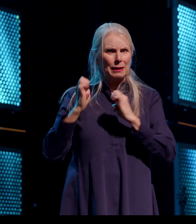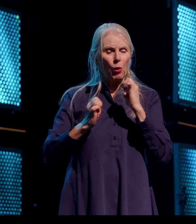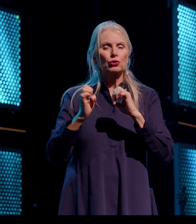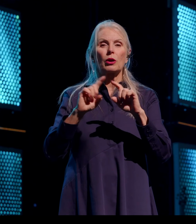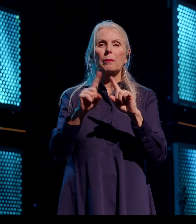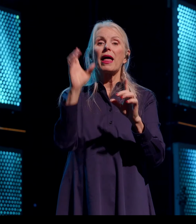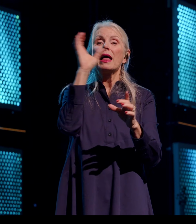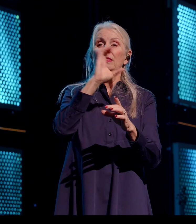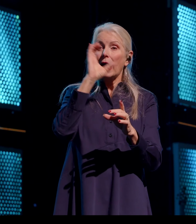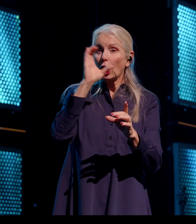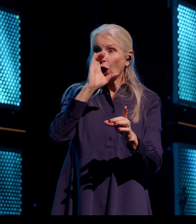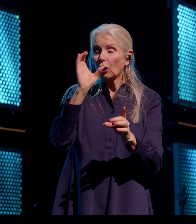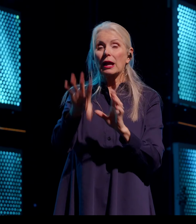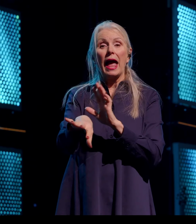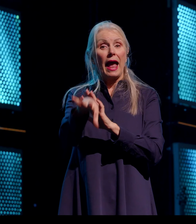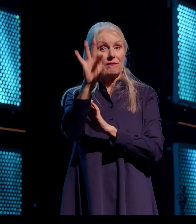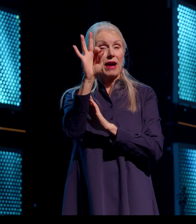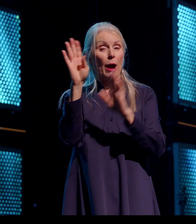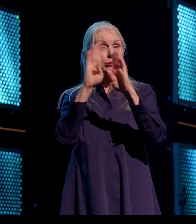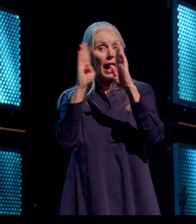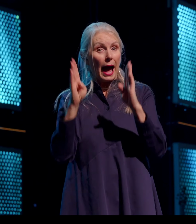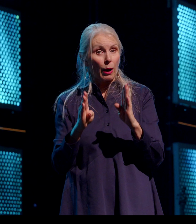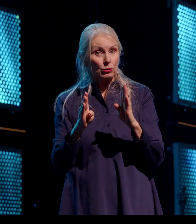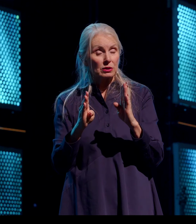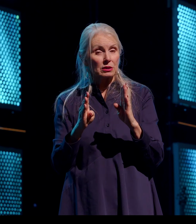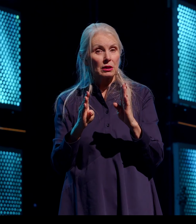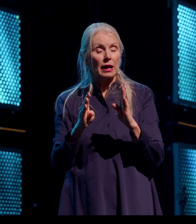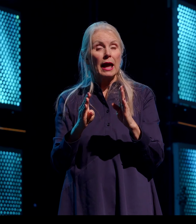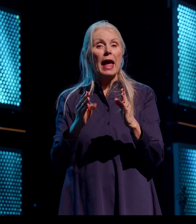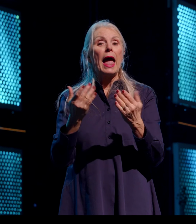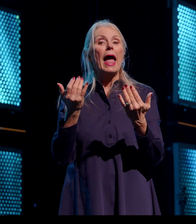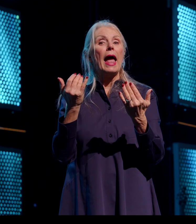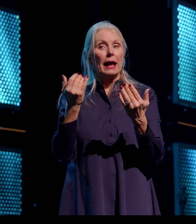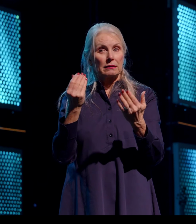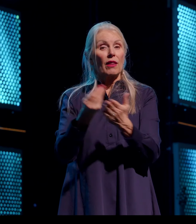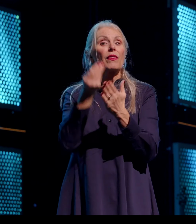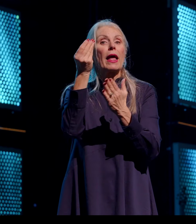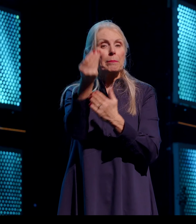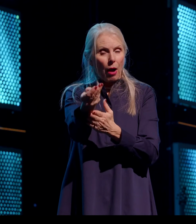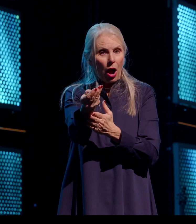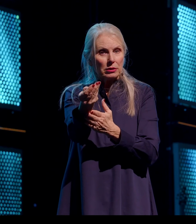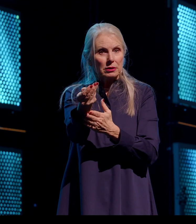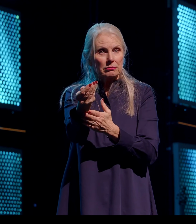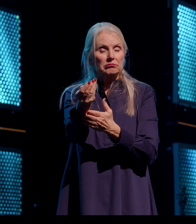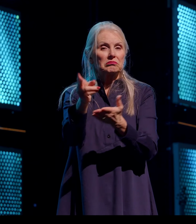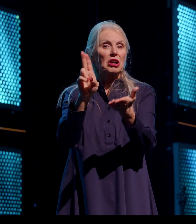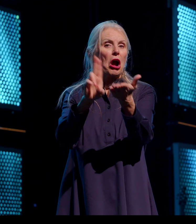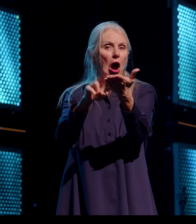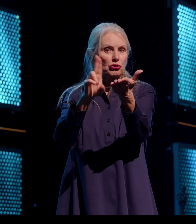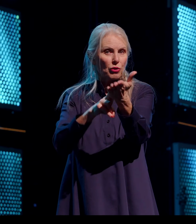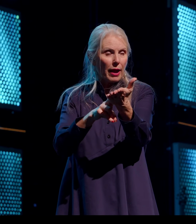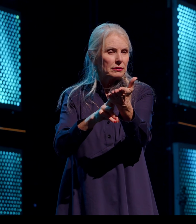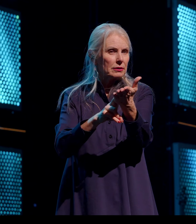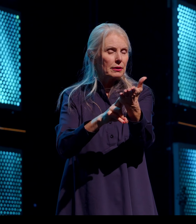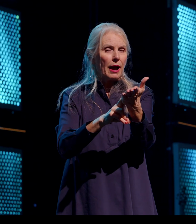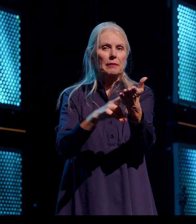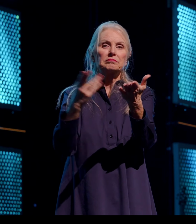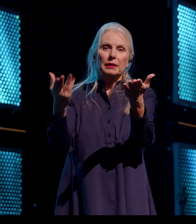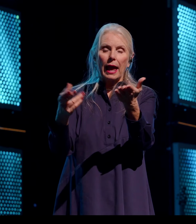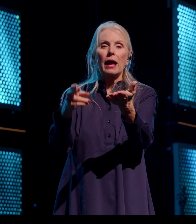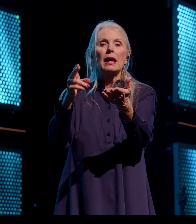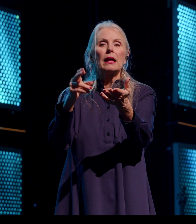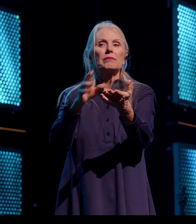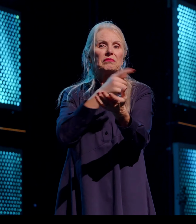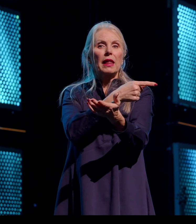house, and it came to the point where they owned the house contract-wise. Don't know if I'm saying this the right way, but it